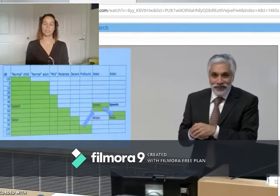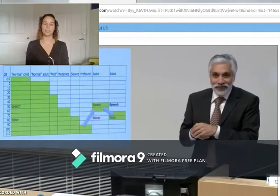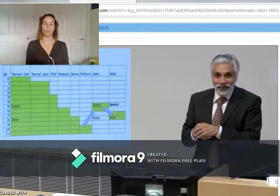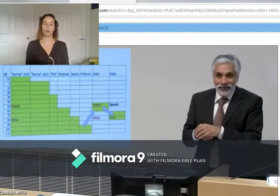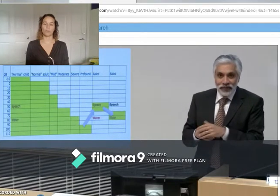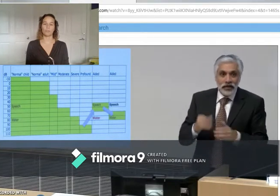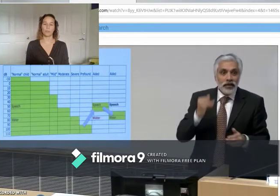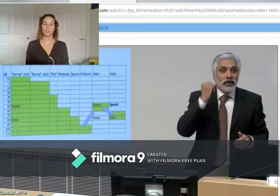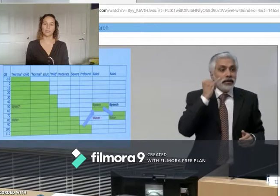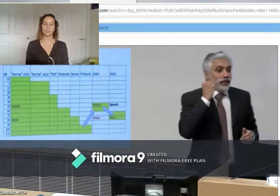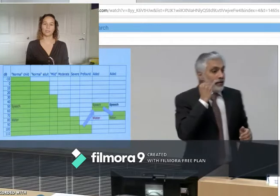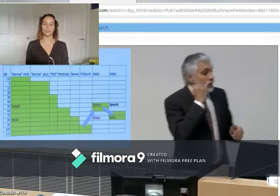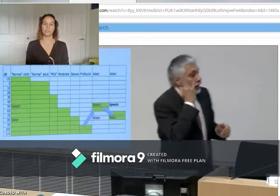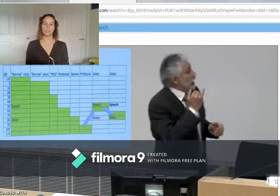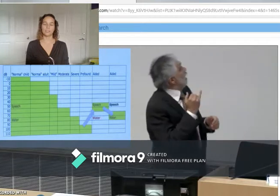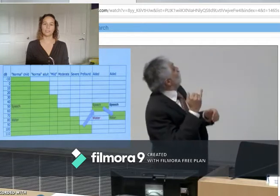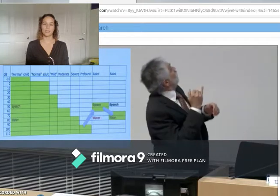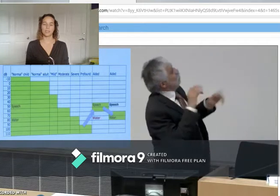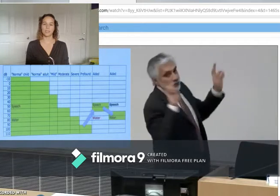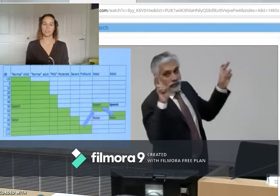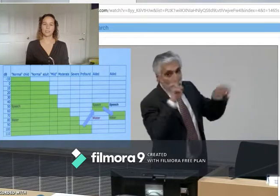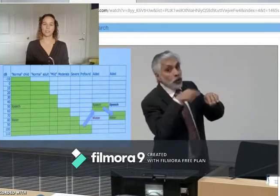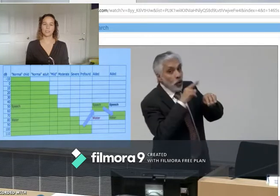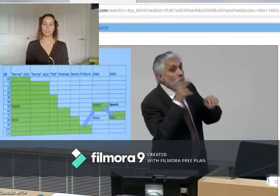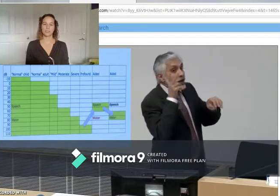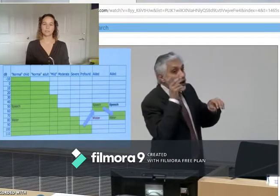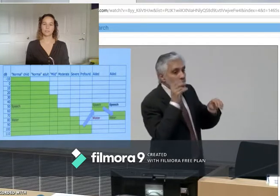I would listen to water flowing and different stimuli.